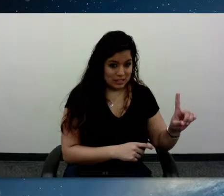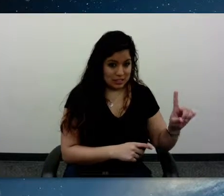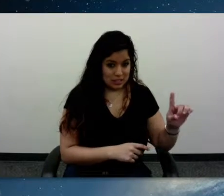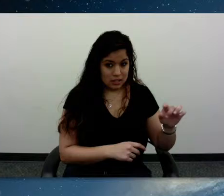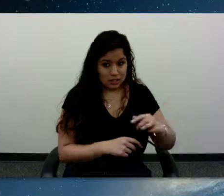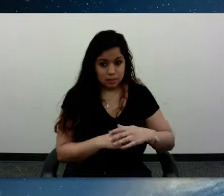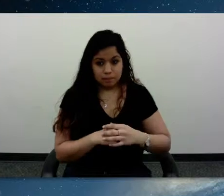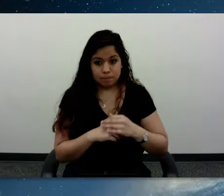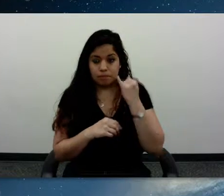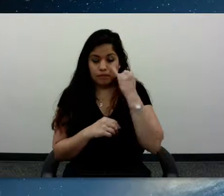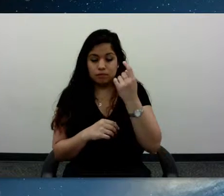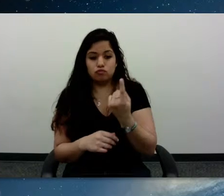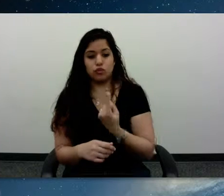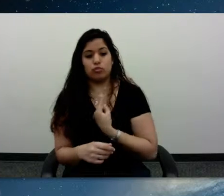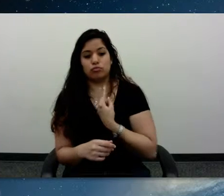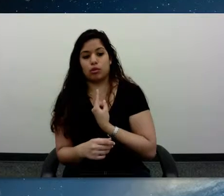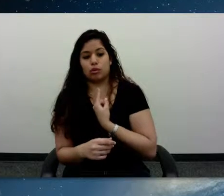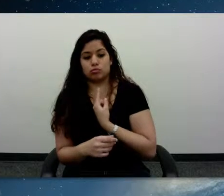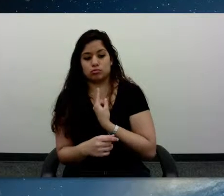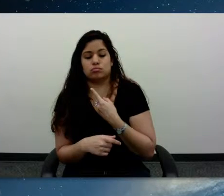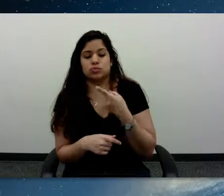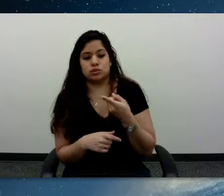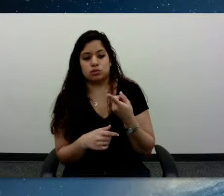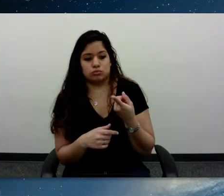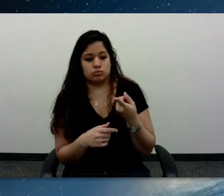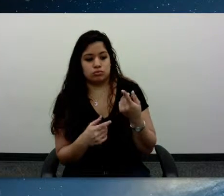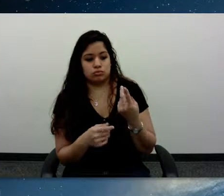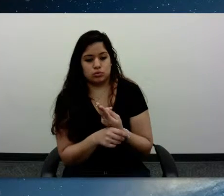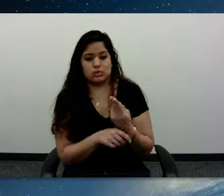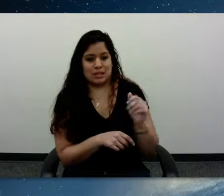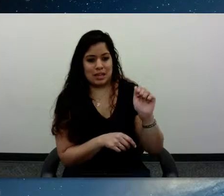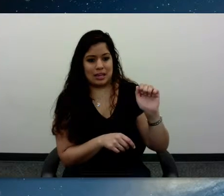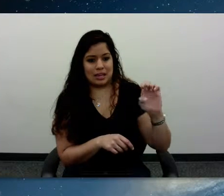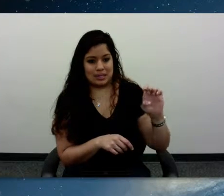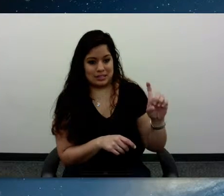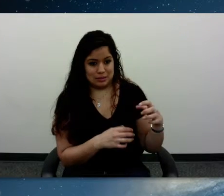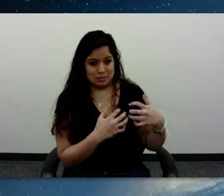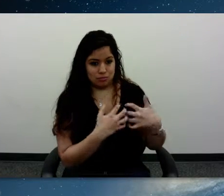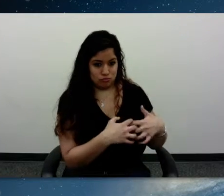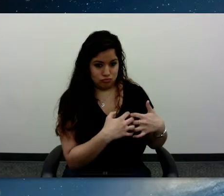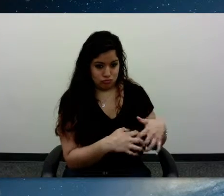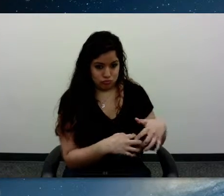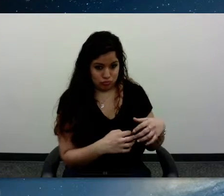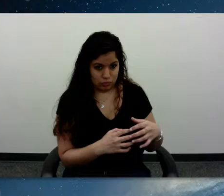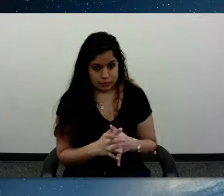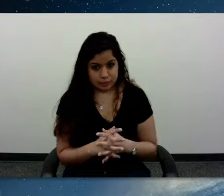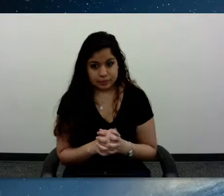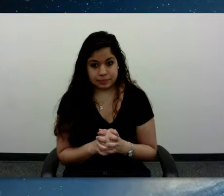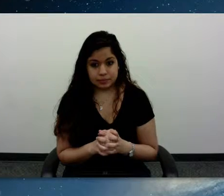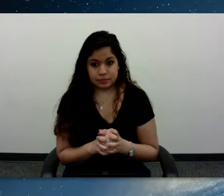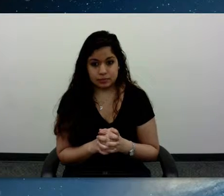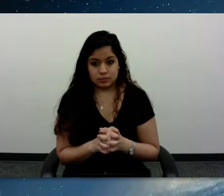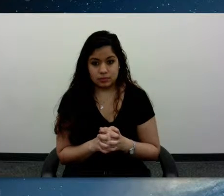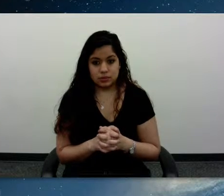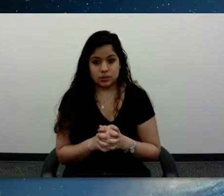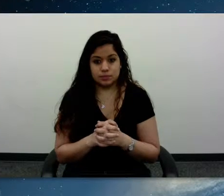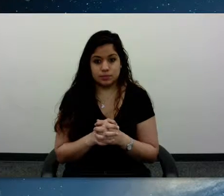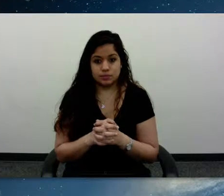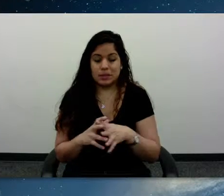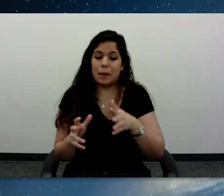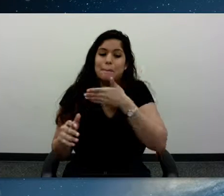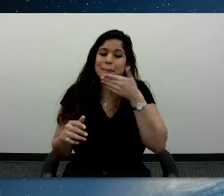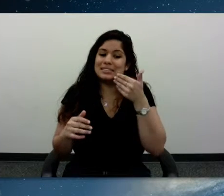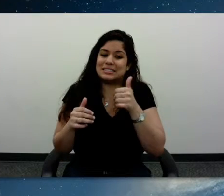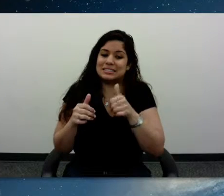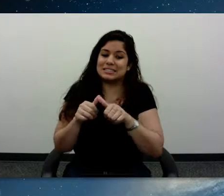going to have to operate the AED, and no one's going to be able to continue with the compressions. But if you can, the best thing would be to continue compressions while